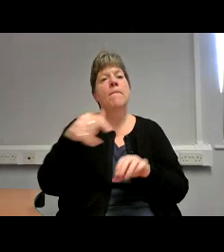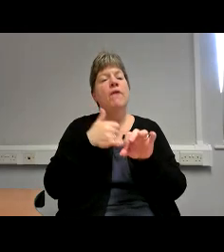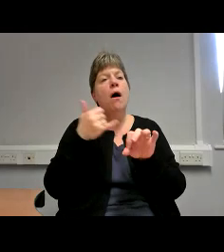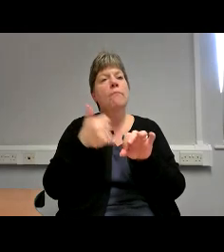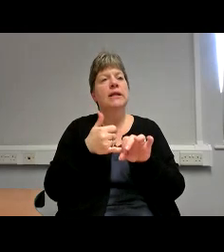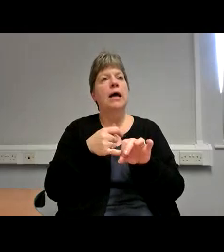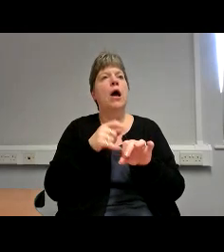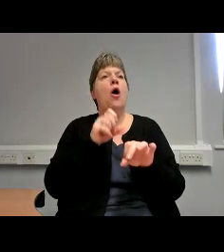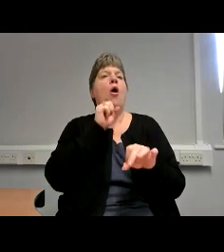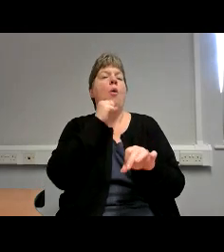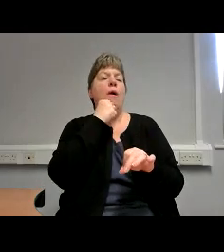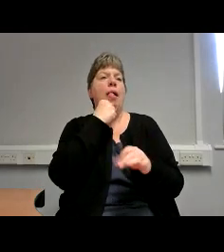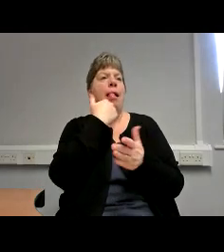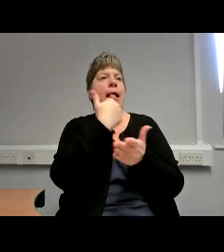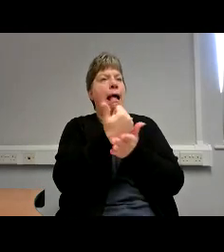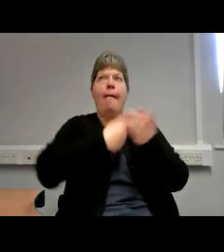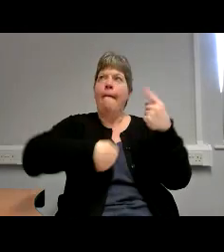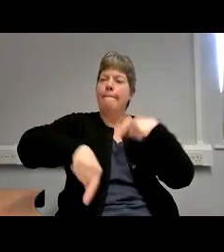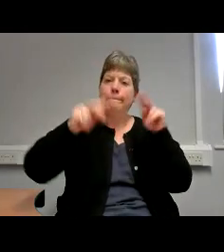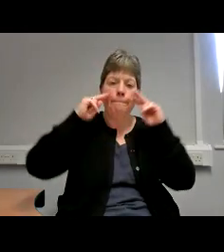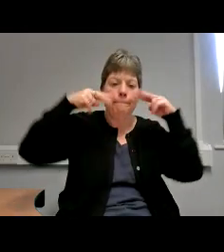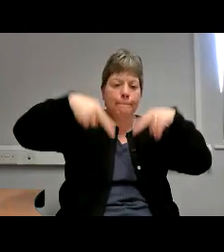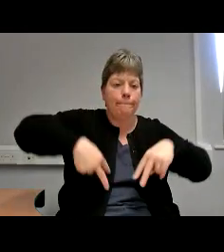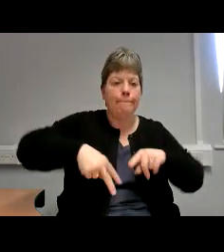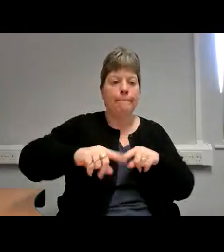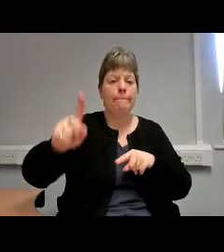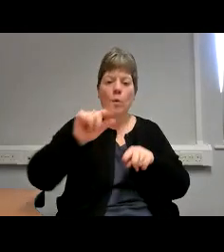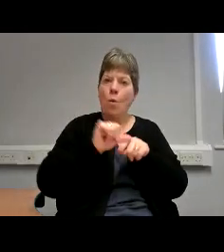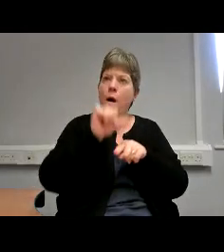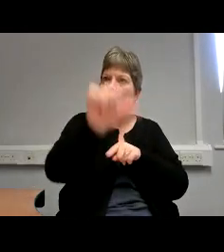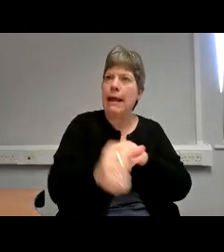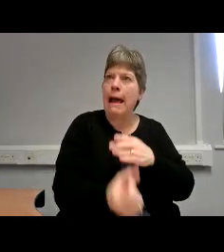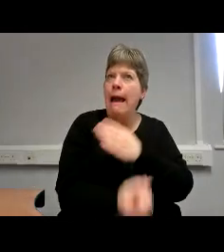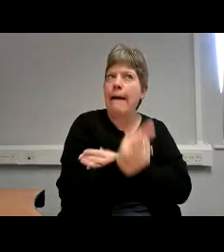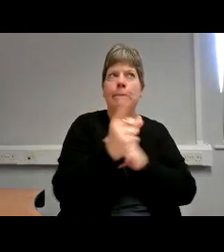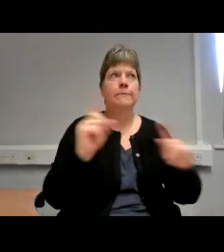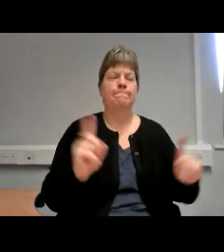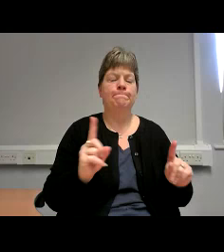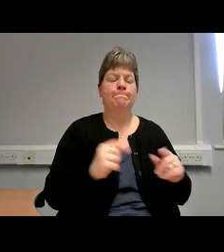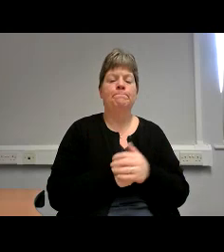in effect help to look at what will happen next nationally.